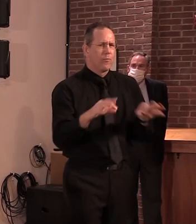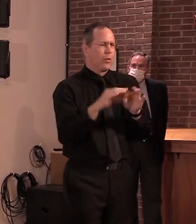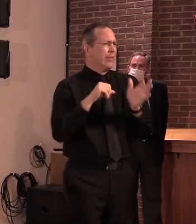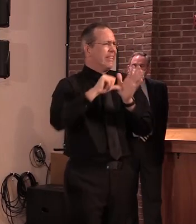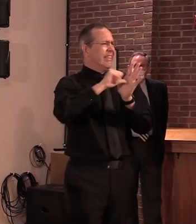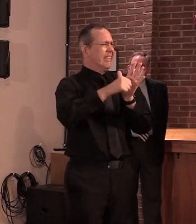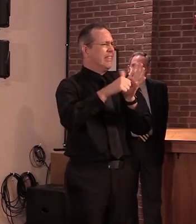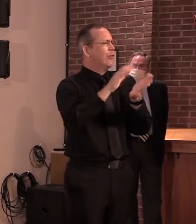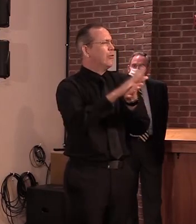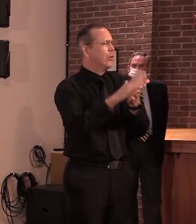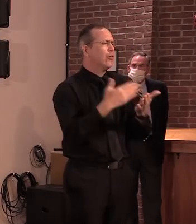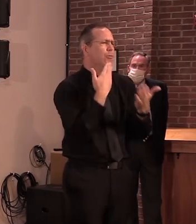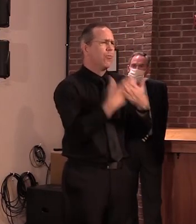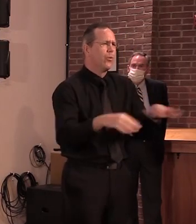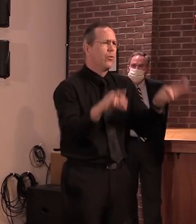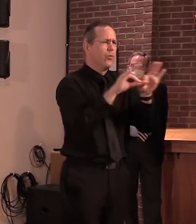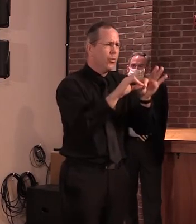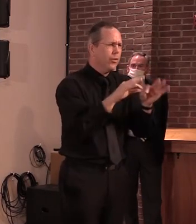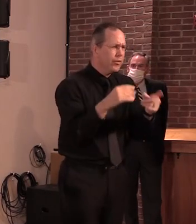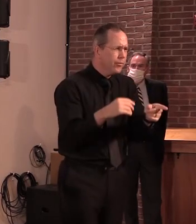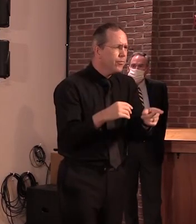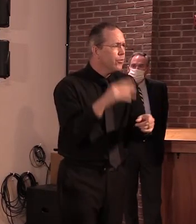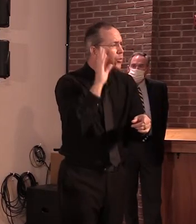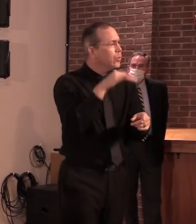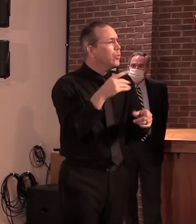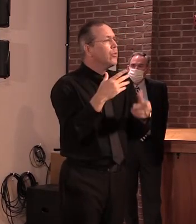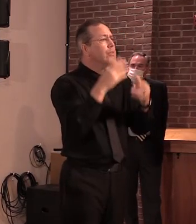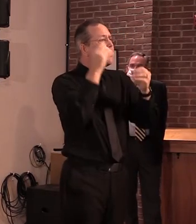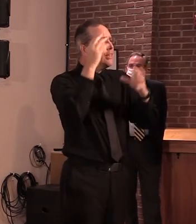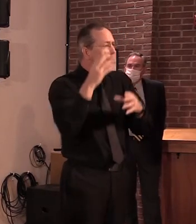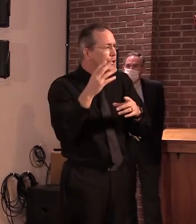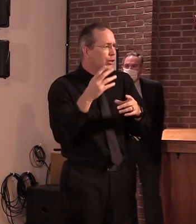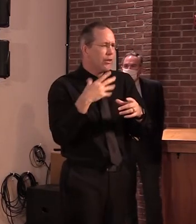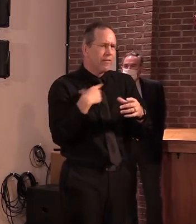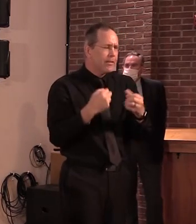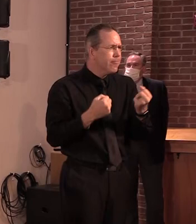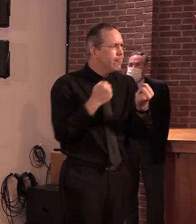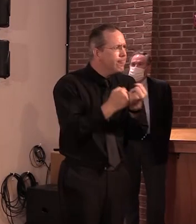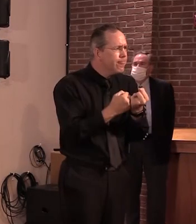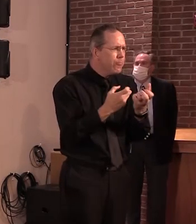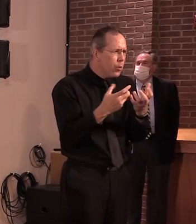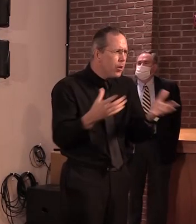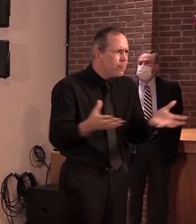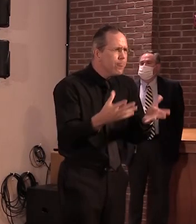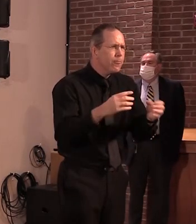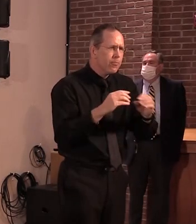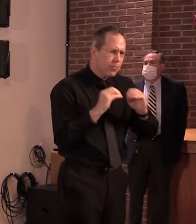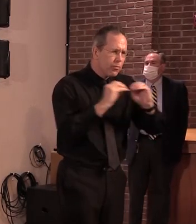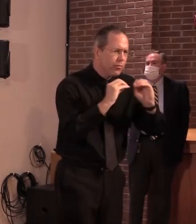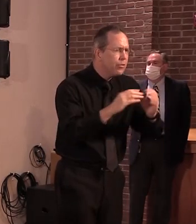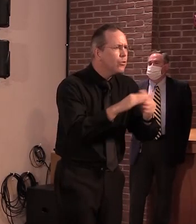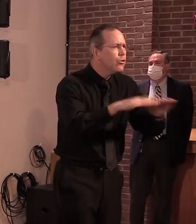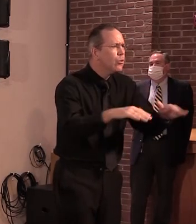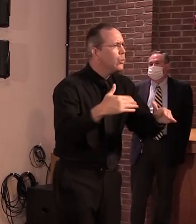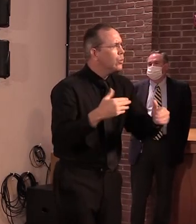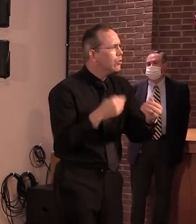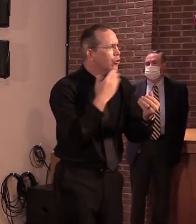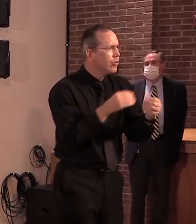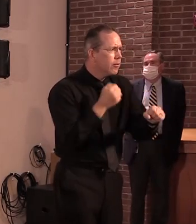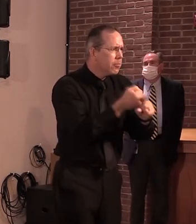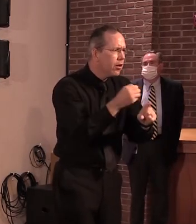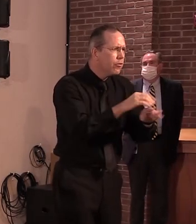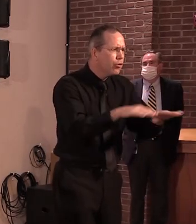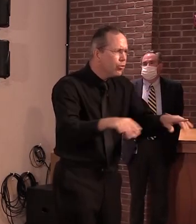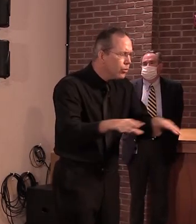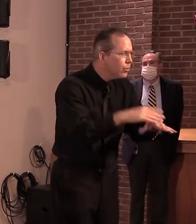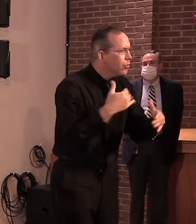the enormous impact that educators have on our children, appropriately value the work that educators do. The answer